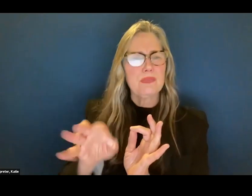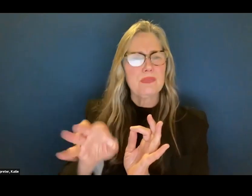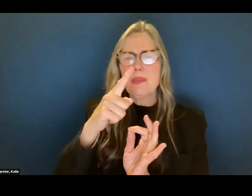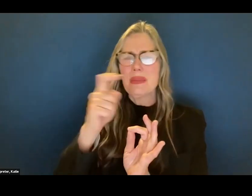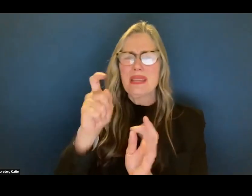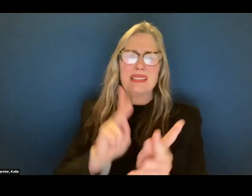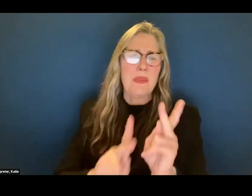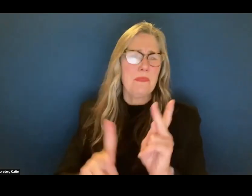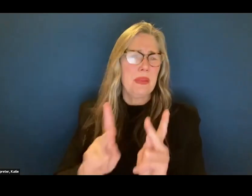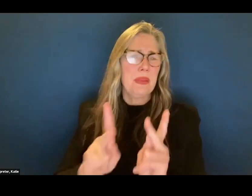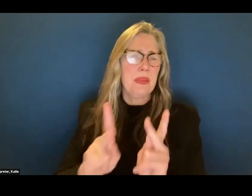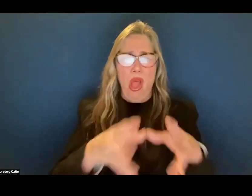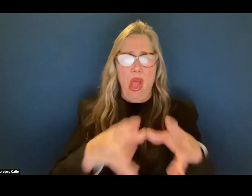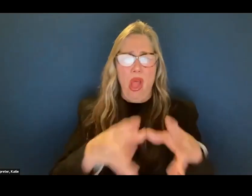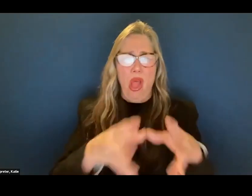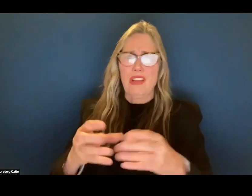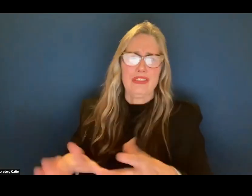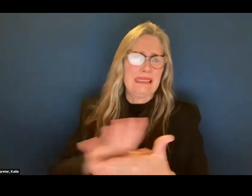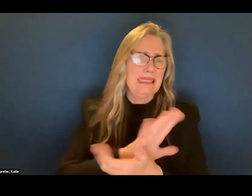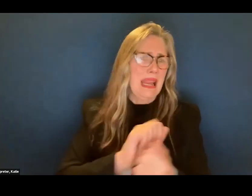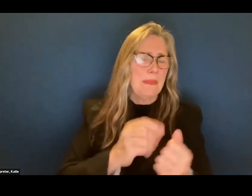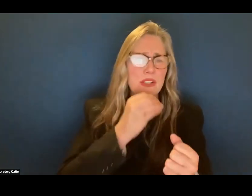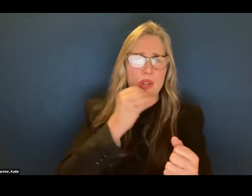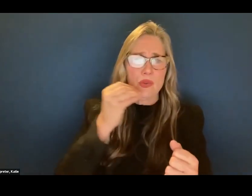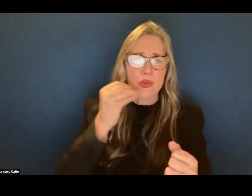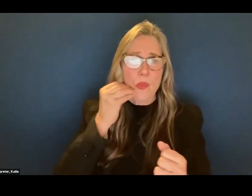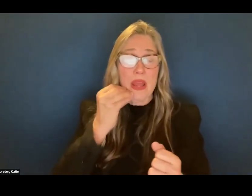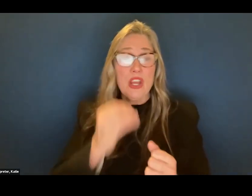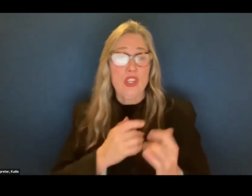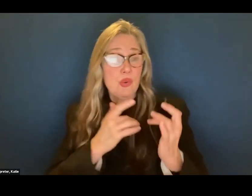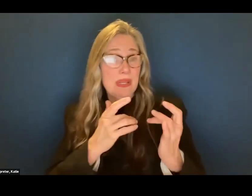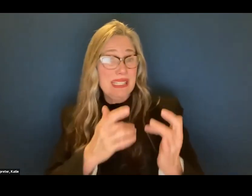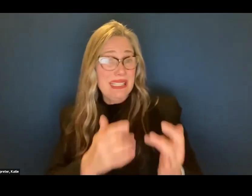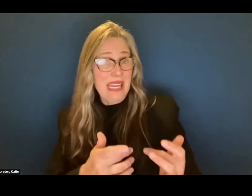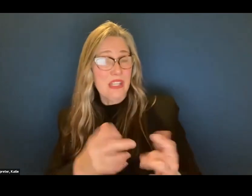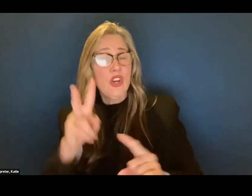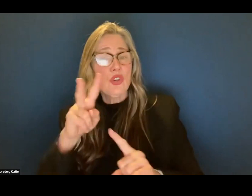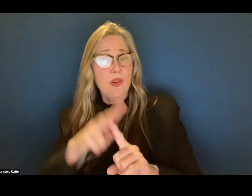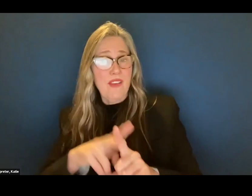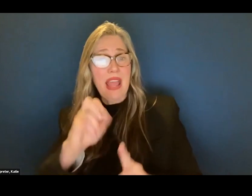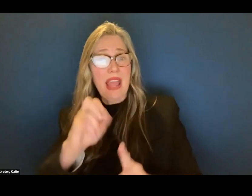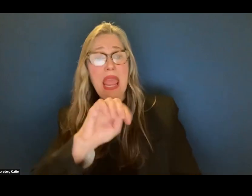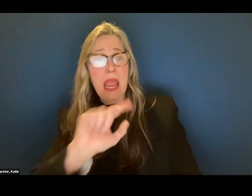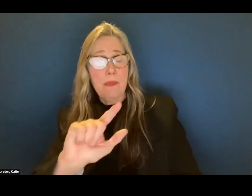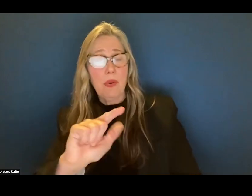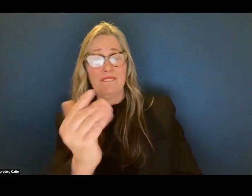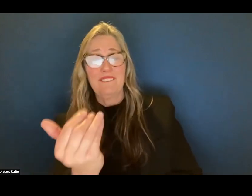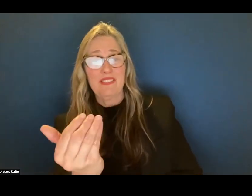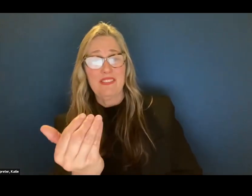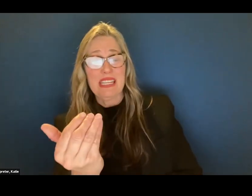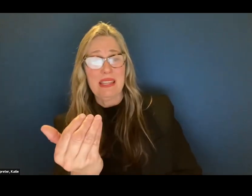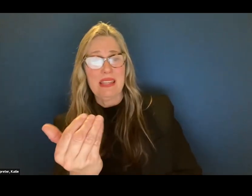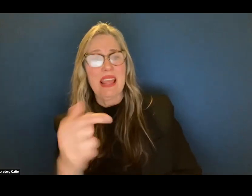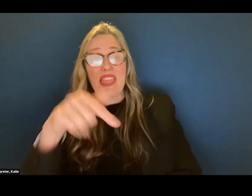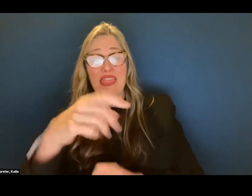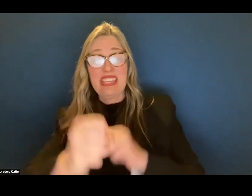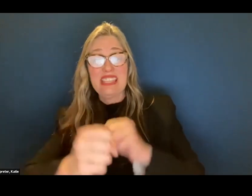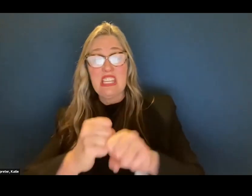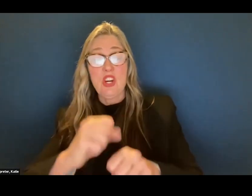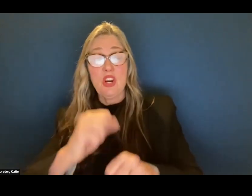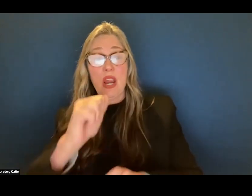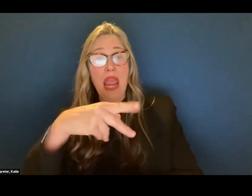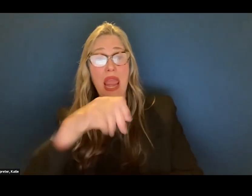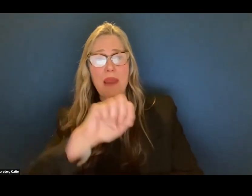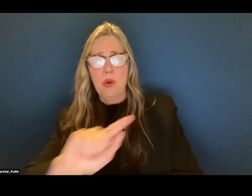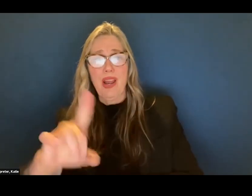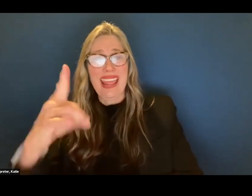normal, usual in a year time when you would file your taxes is April 15th, or this year actually would be April 18th. But because of